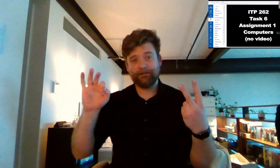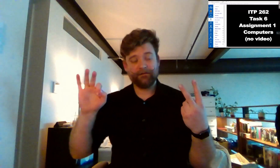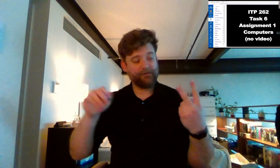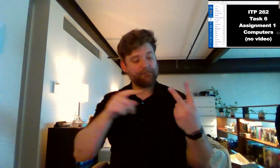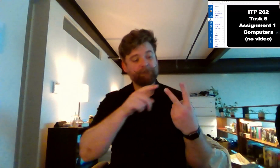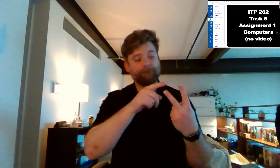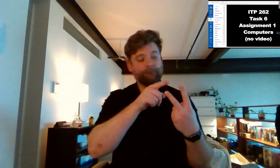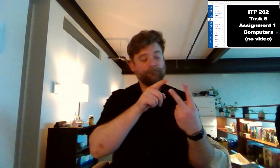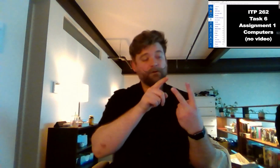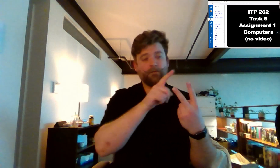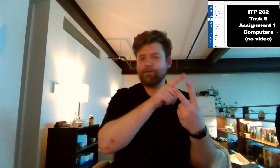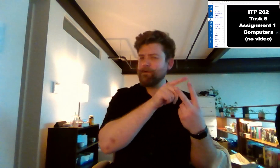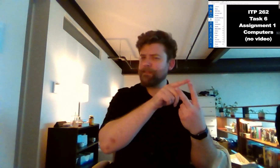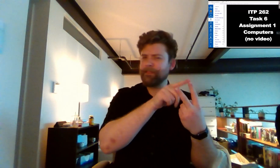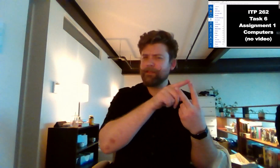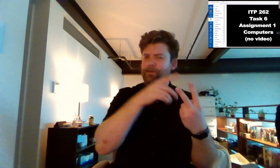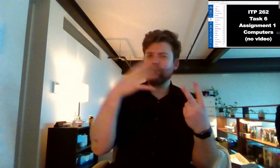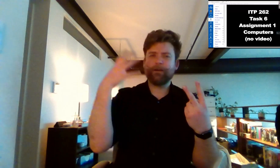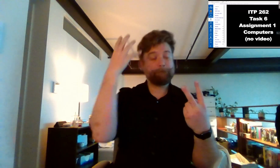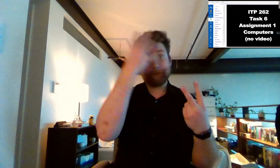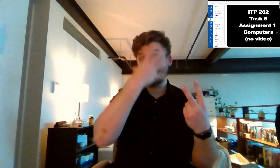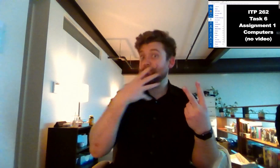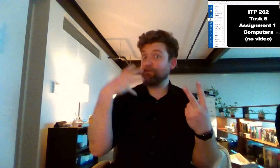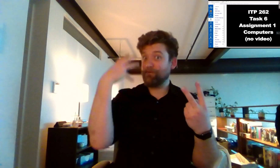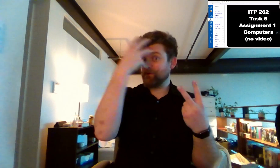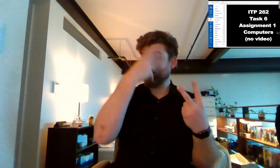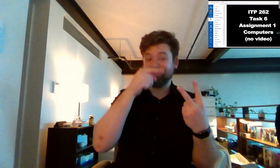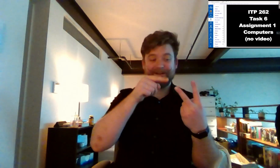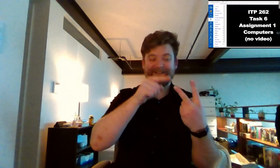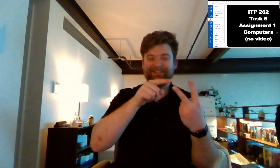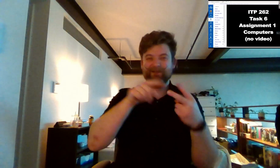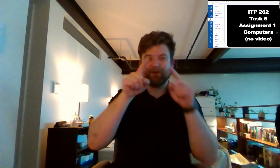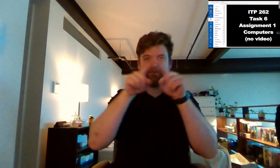And the other one is more block. The block one, the sans serif,